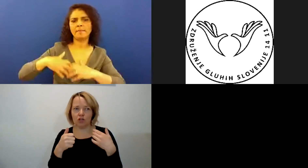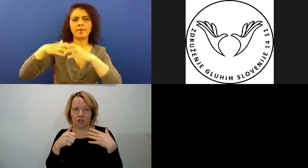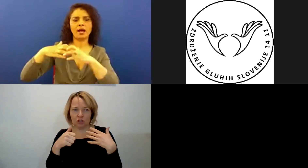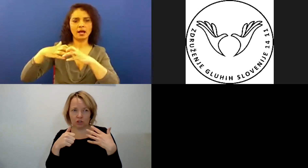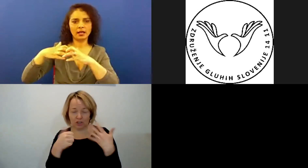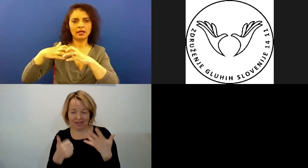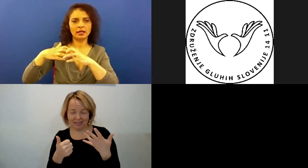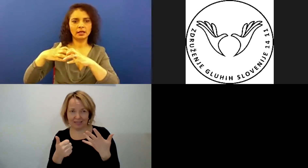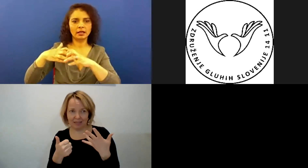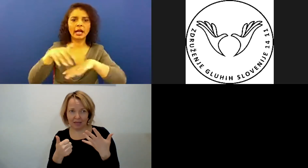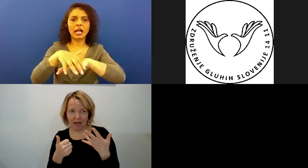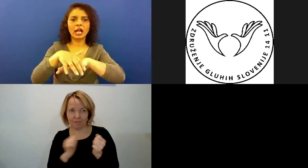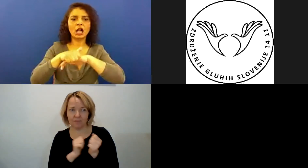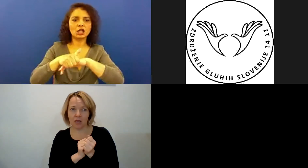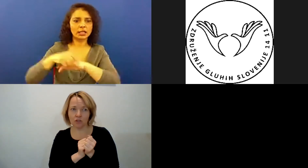In 1960,